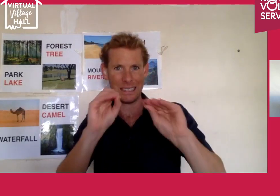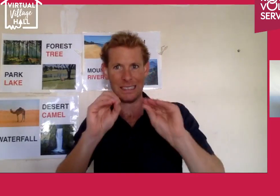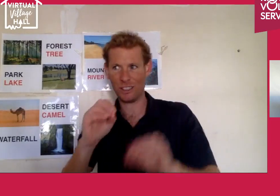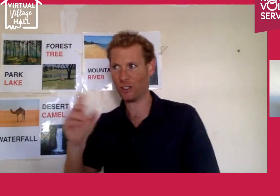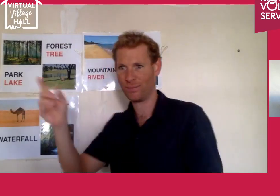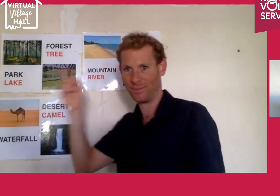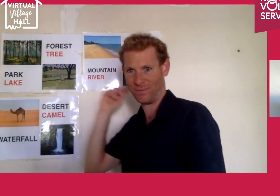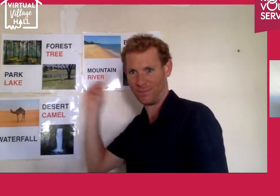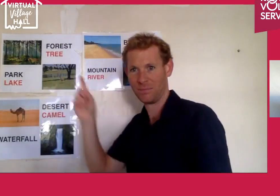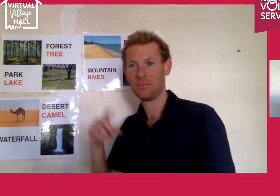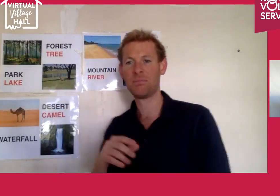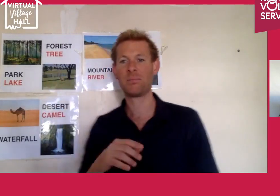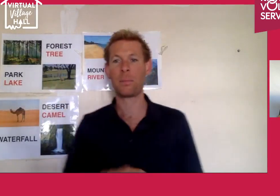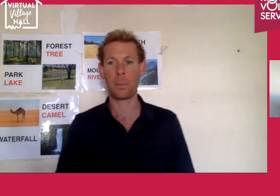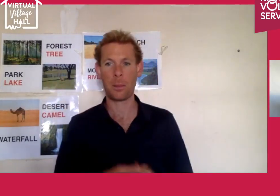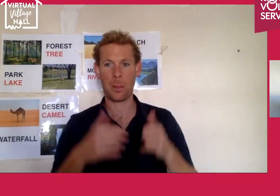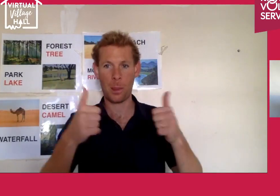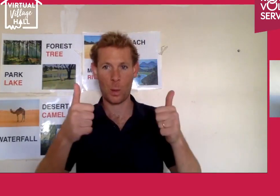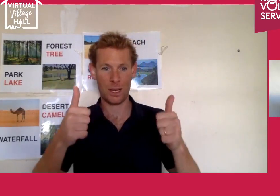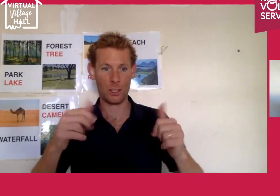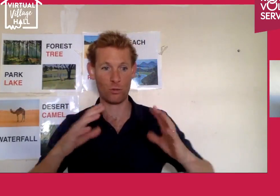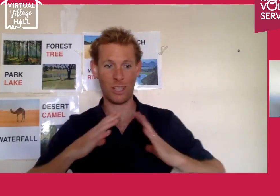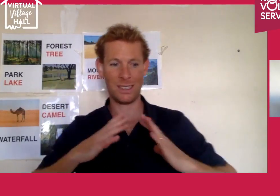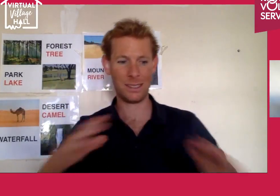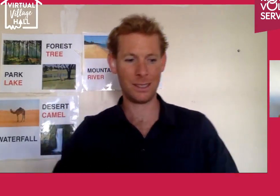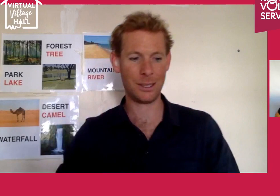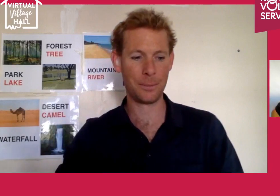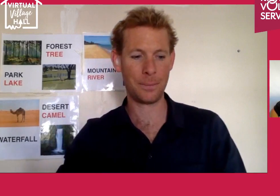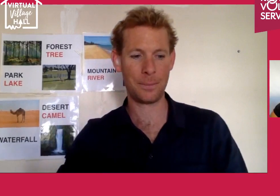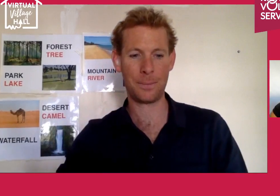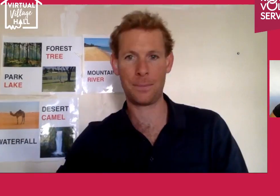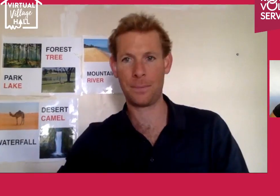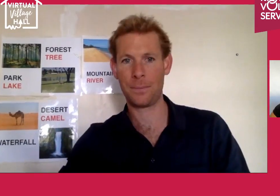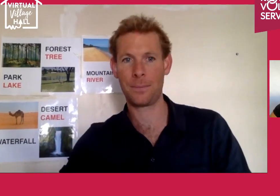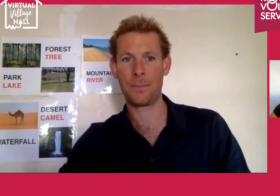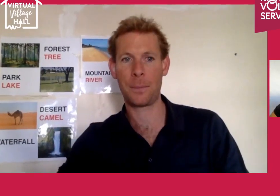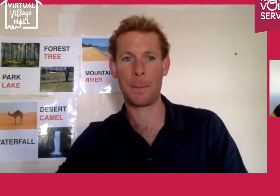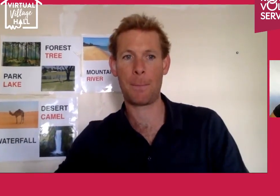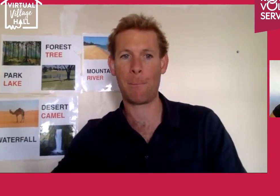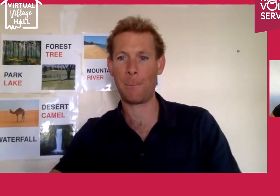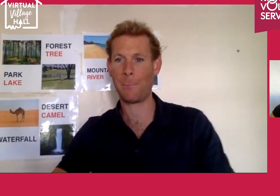What I'll do now is I'm going to teach some of the signs linked to nature.